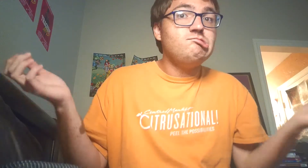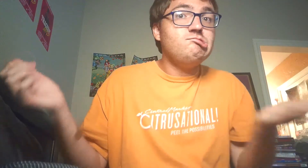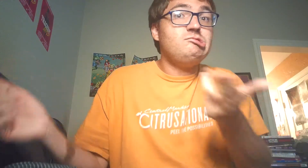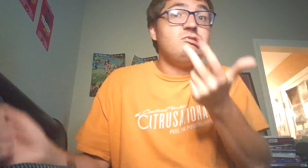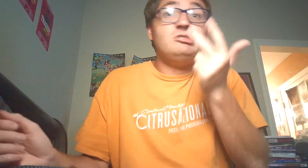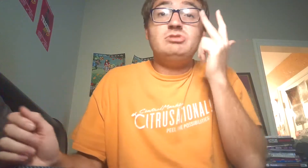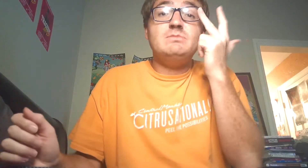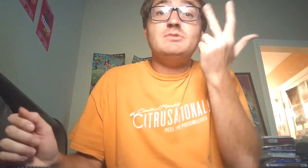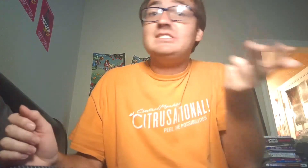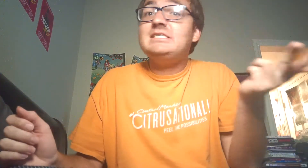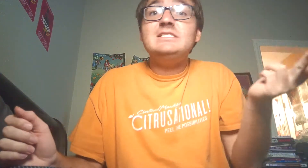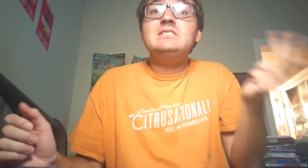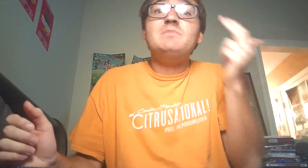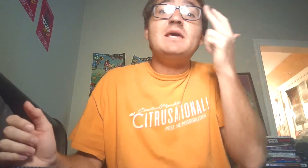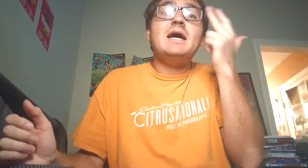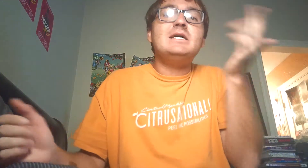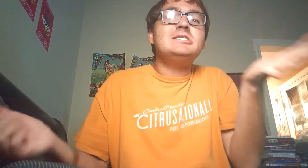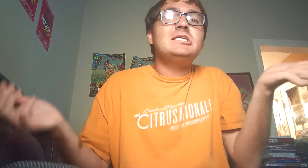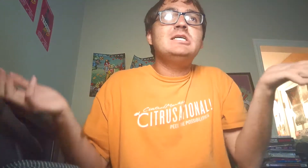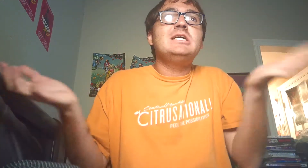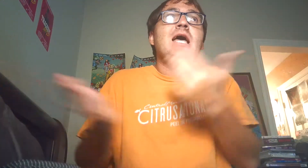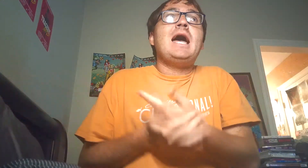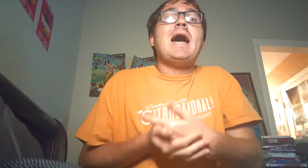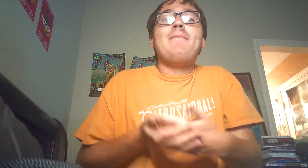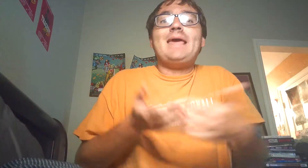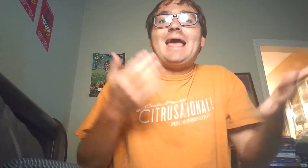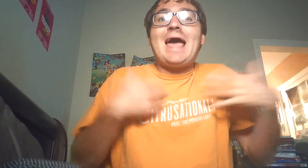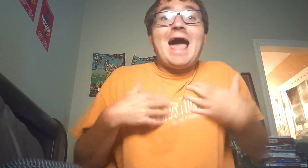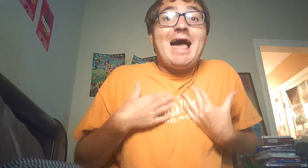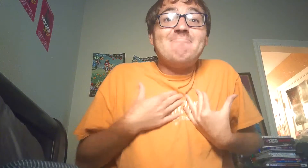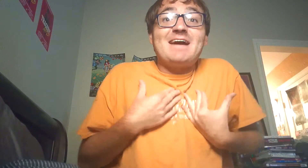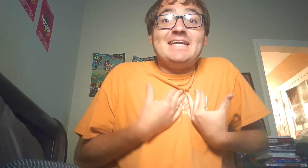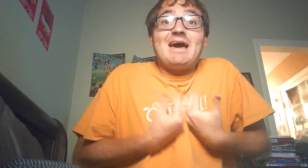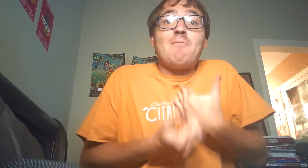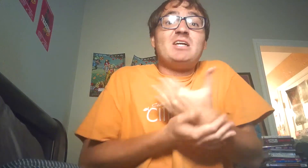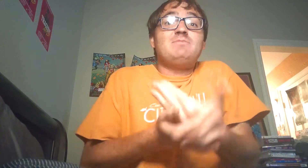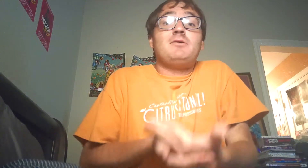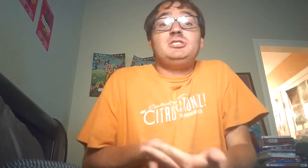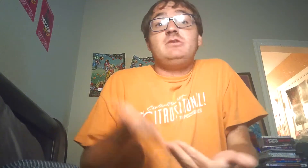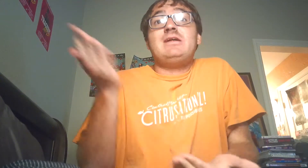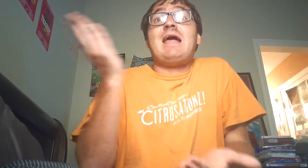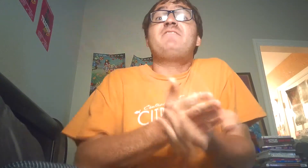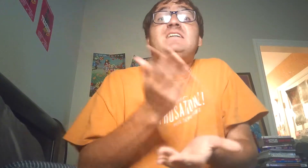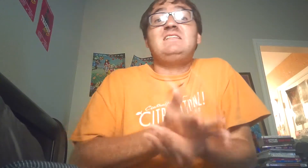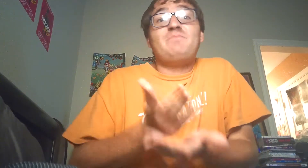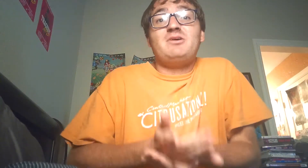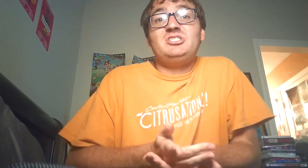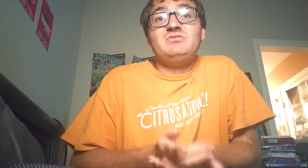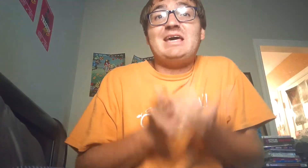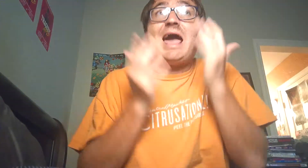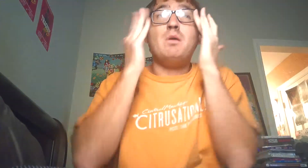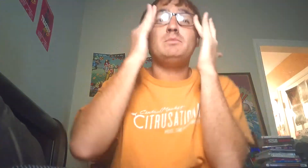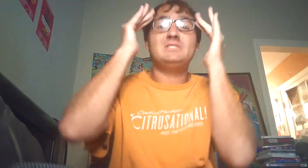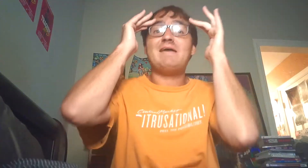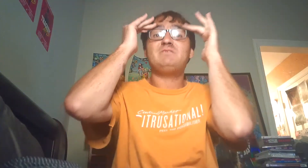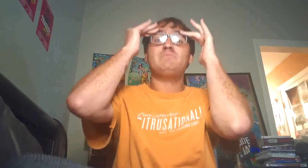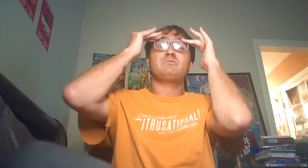you should do two more seasons because, I mean, I'm watching part two and I fucking love part two. Like, I'm almost at two through